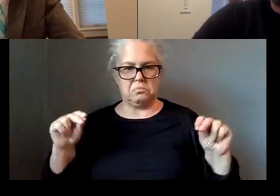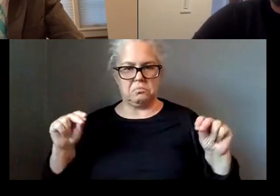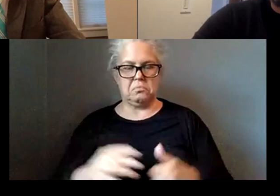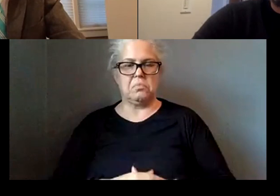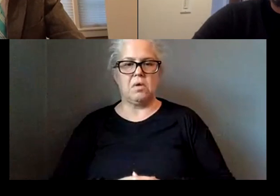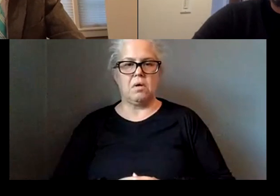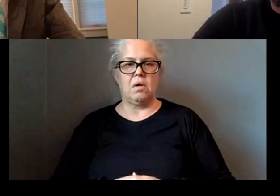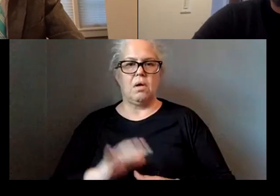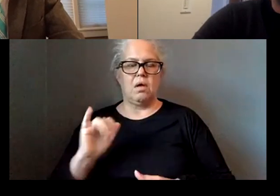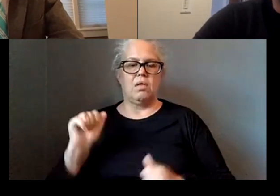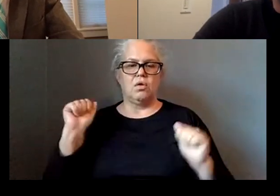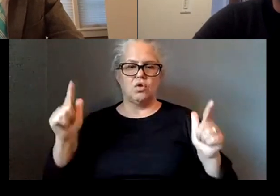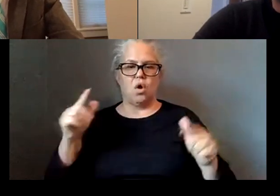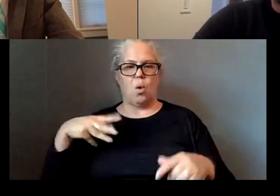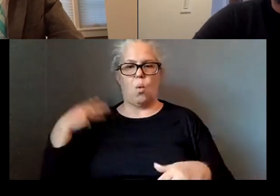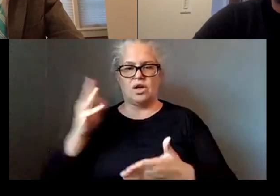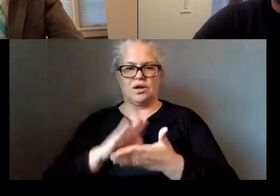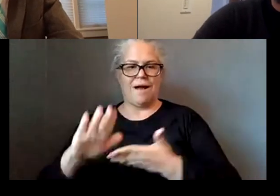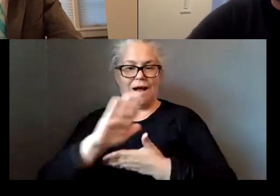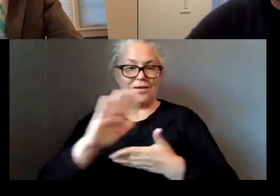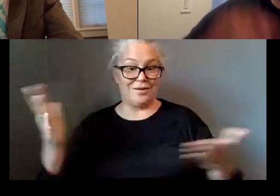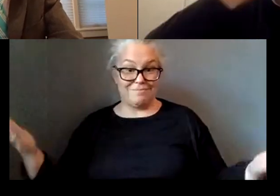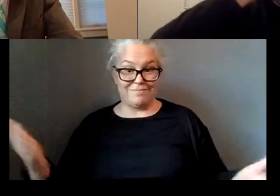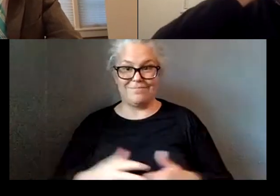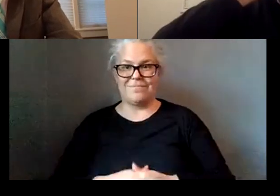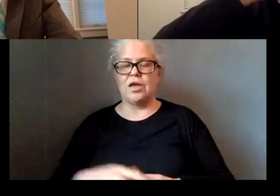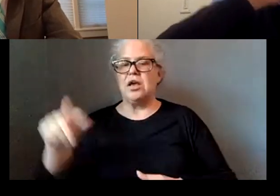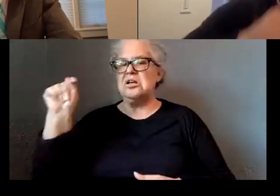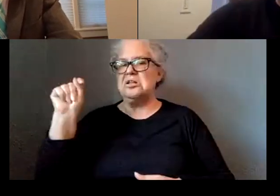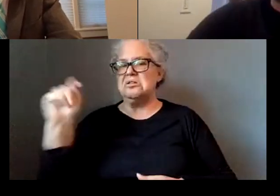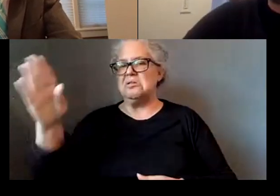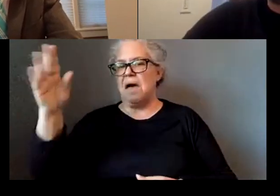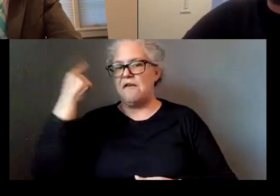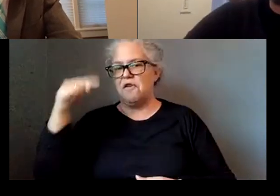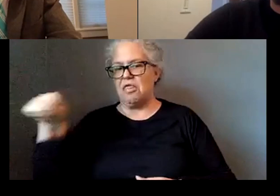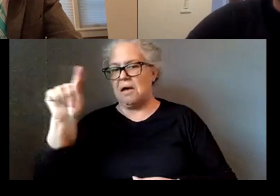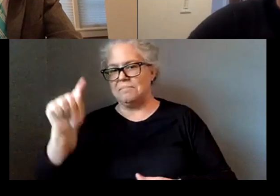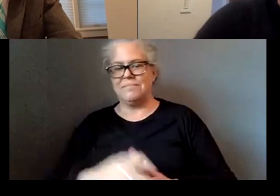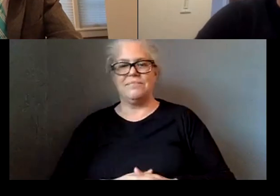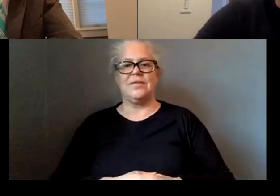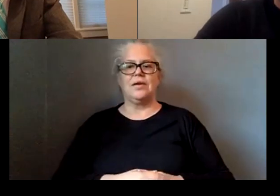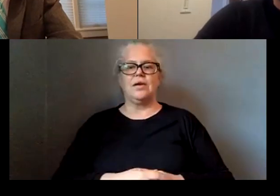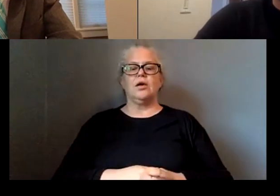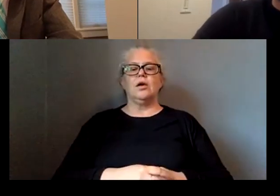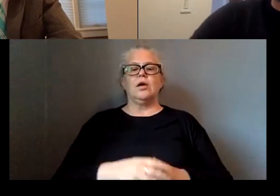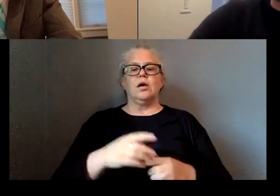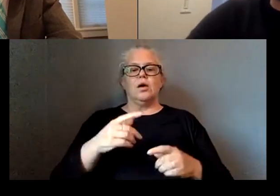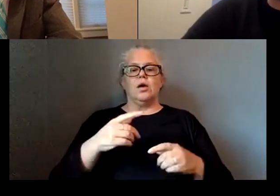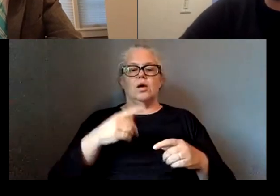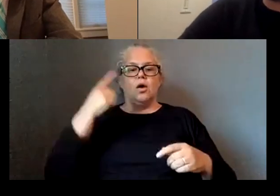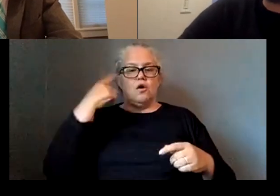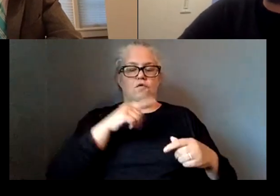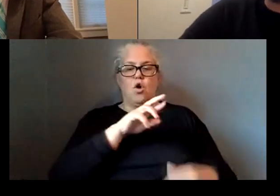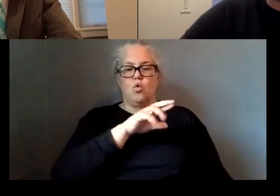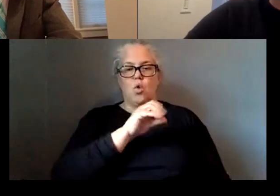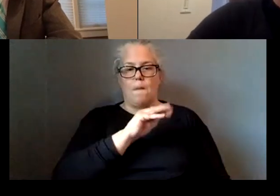It's all Washington College. Too bad for them. A question from John Taylor. To be unromantic for a moment, especially